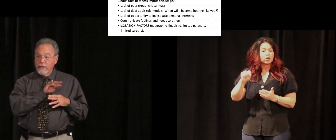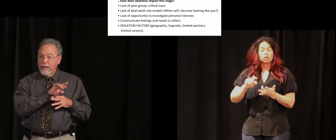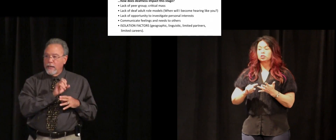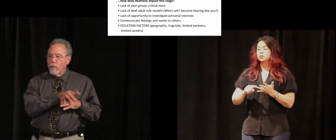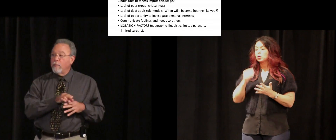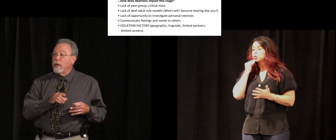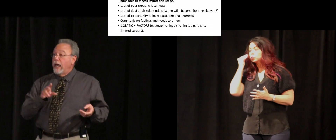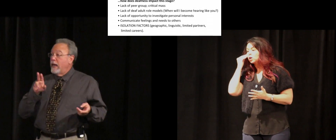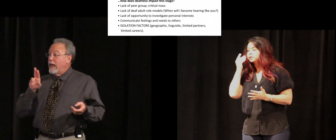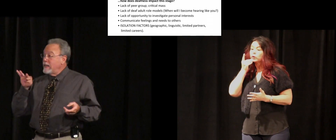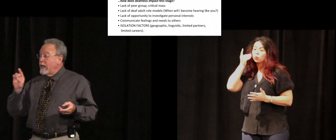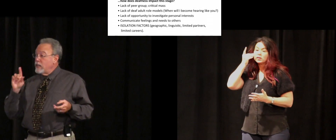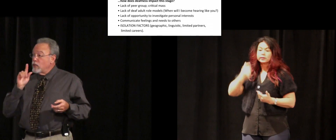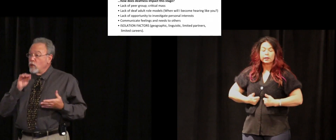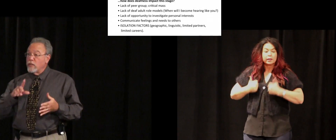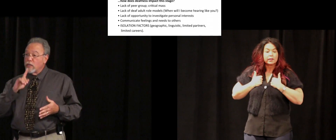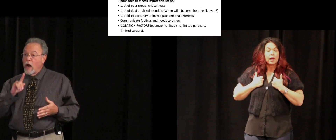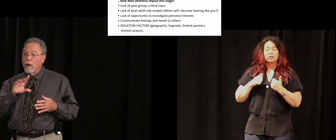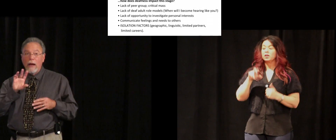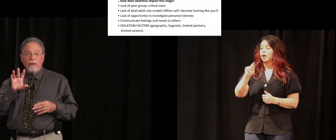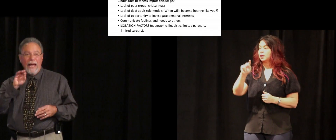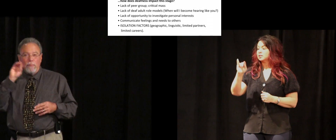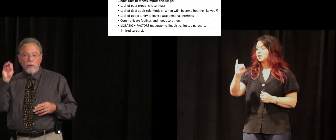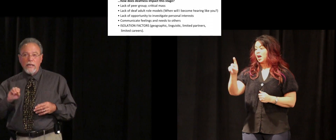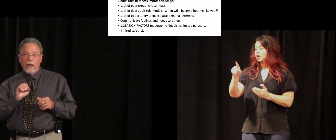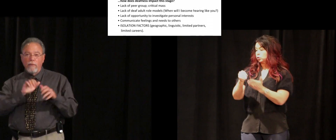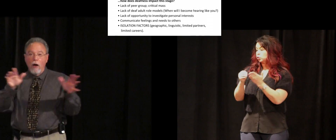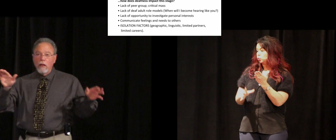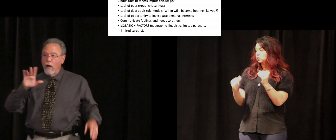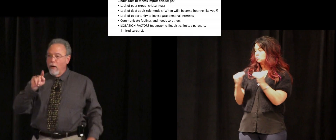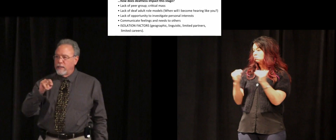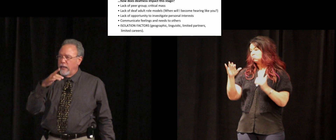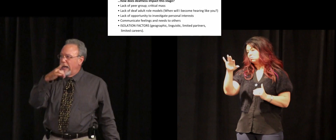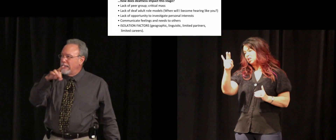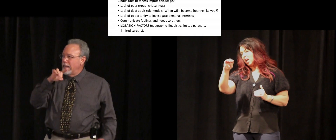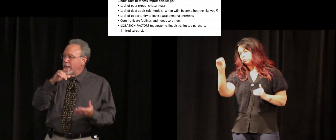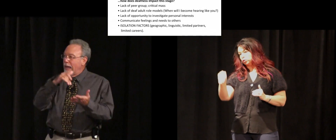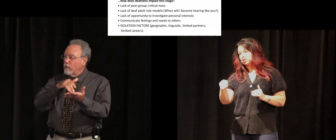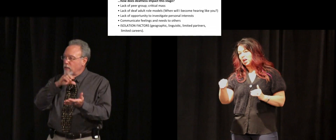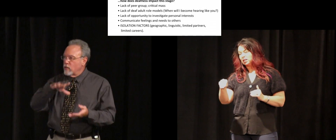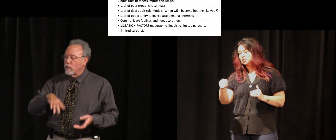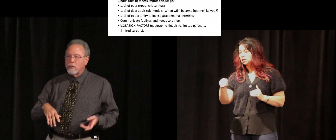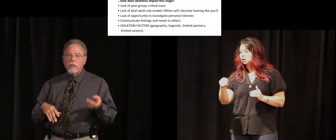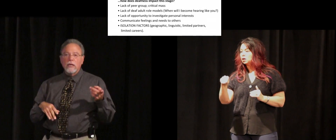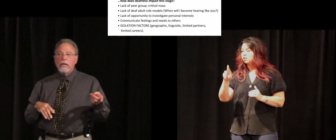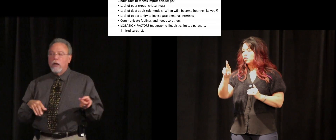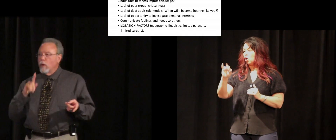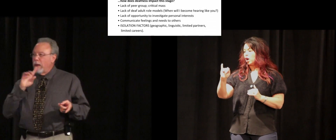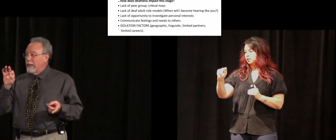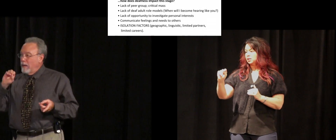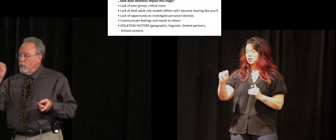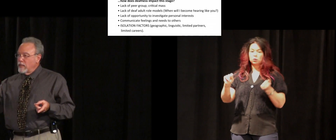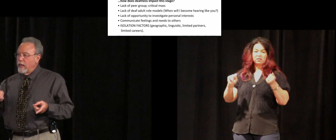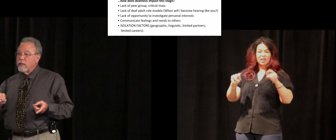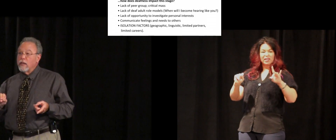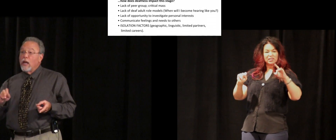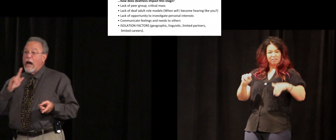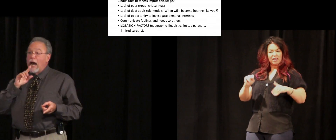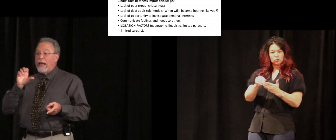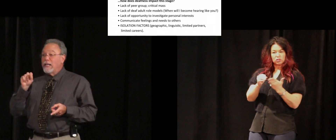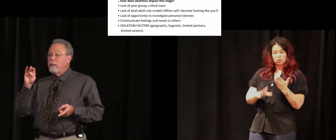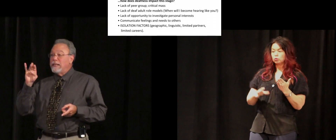And when you have an emotion, just because it's a normal human reaction, and you're either taught or think